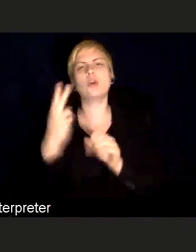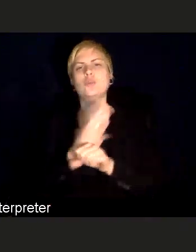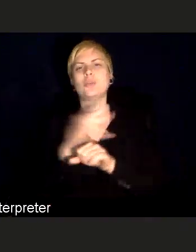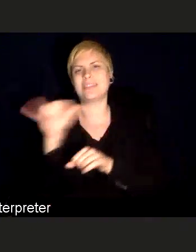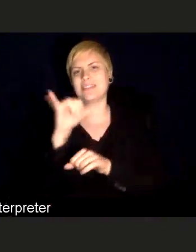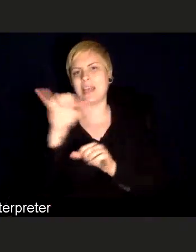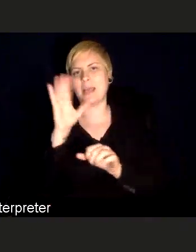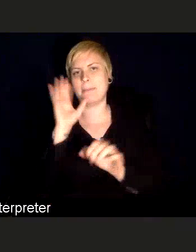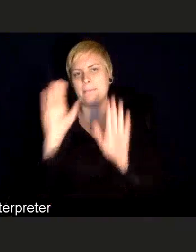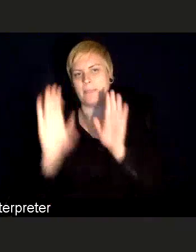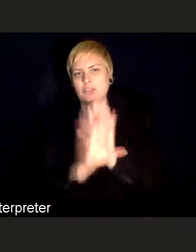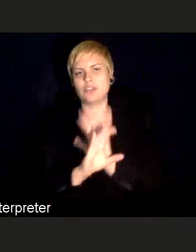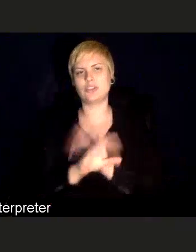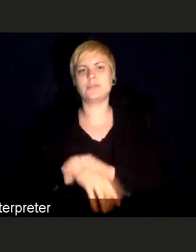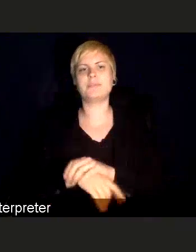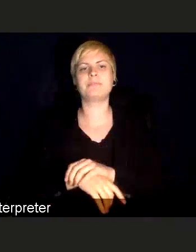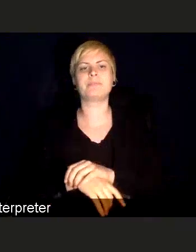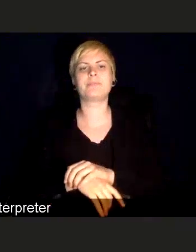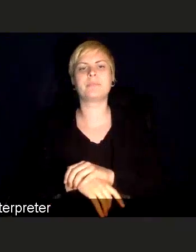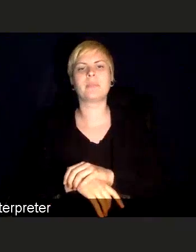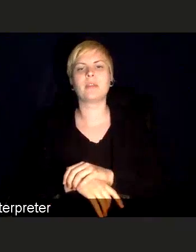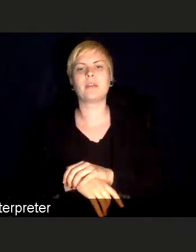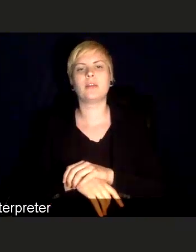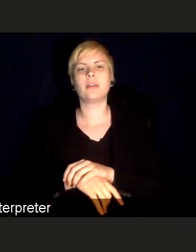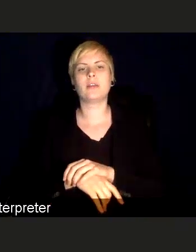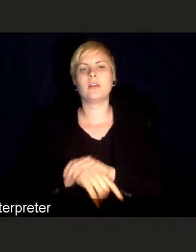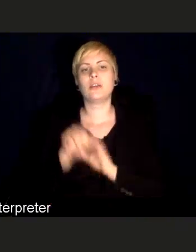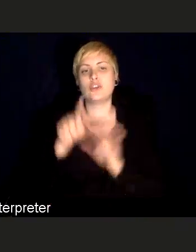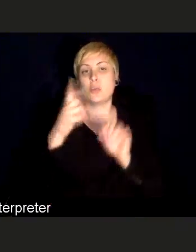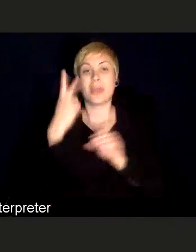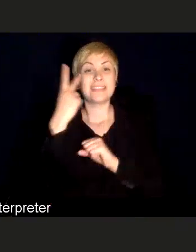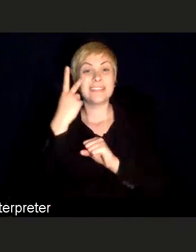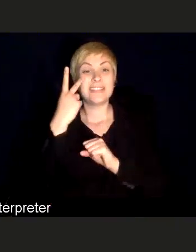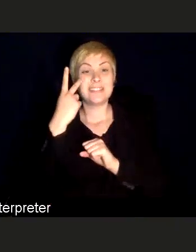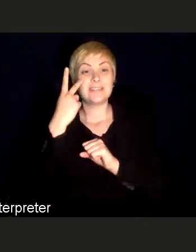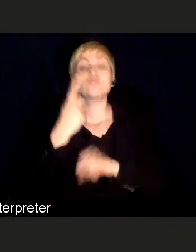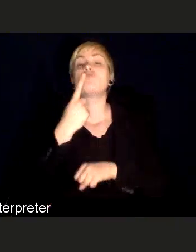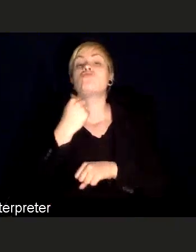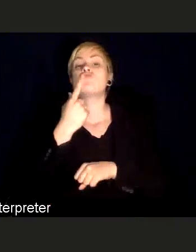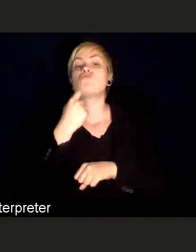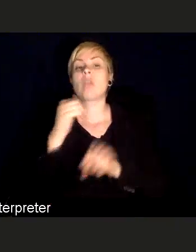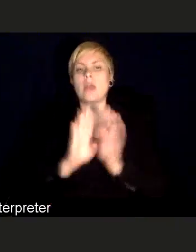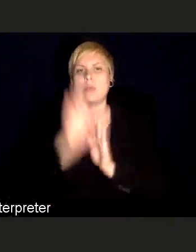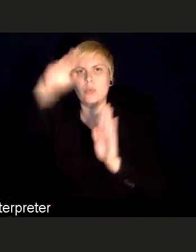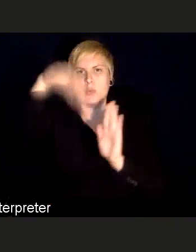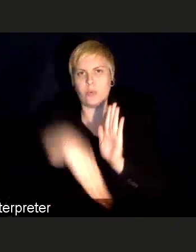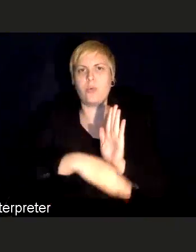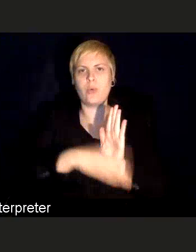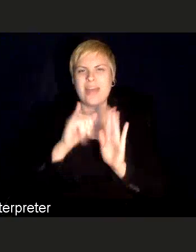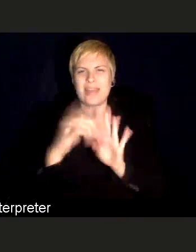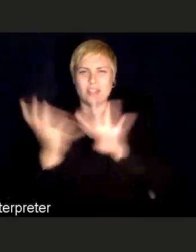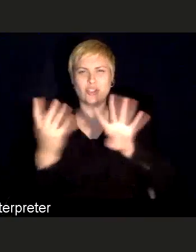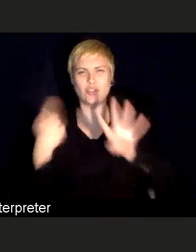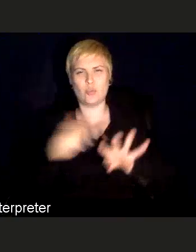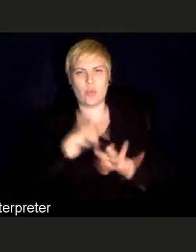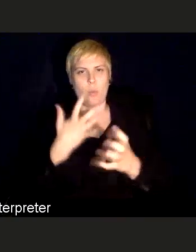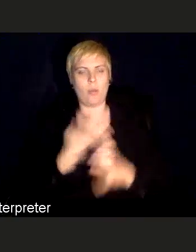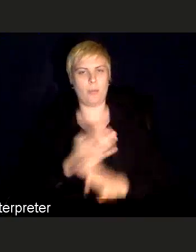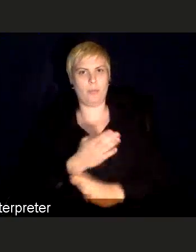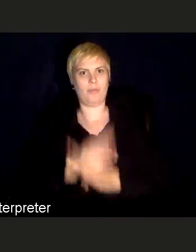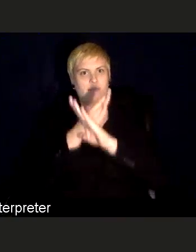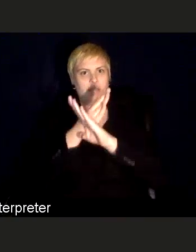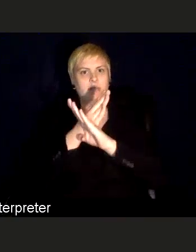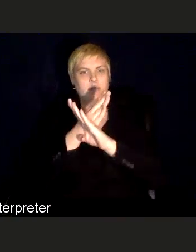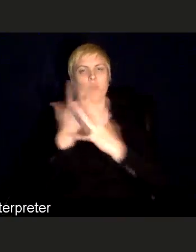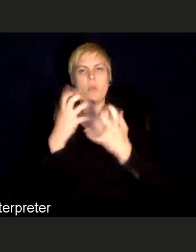used. And as you see here, this is what he talked about with that surge that we're trying to prevent, and we're trying to